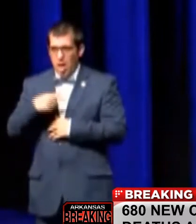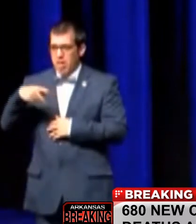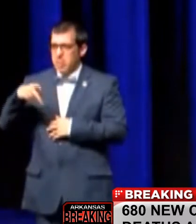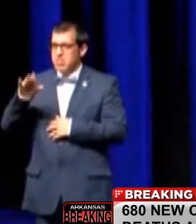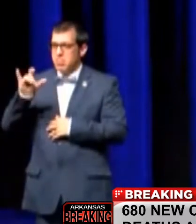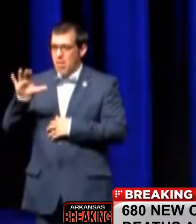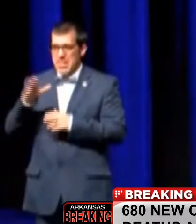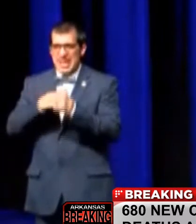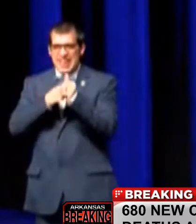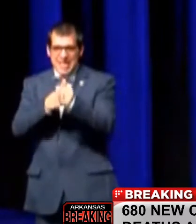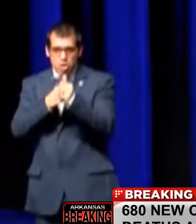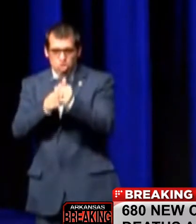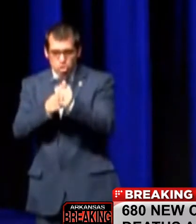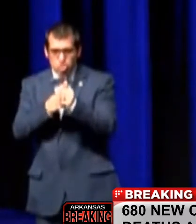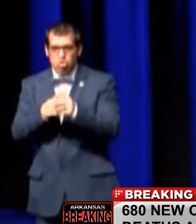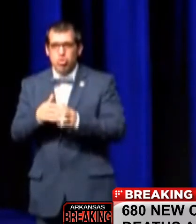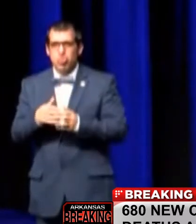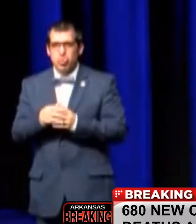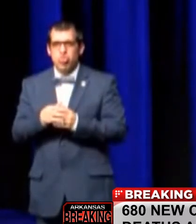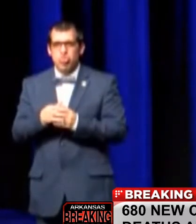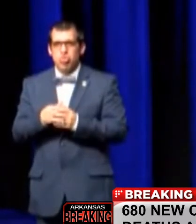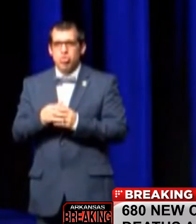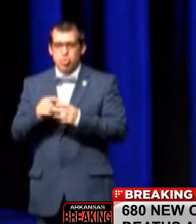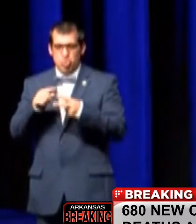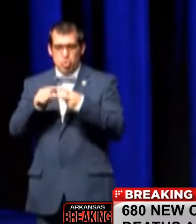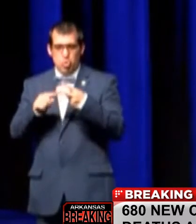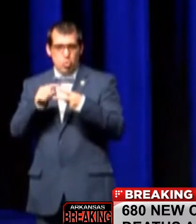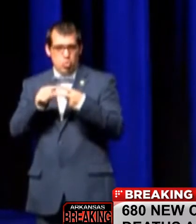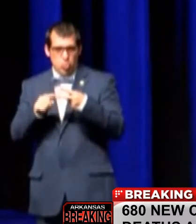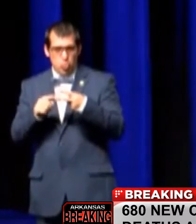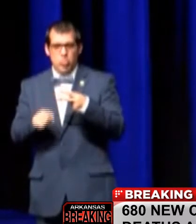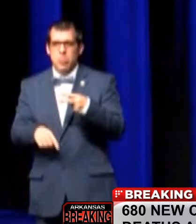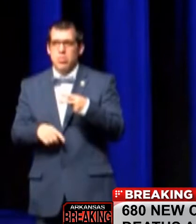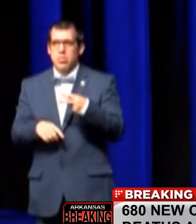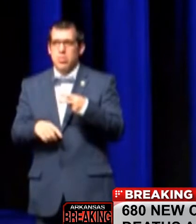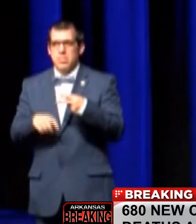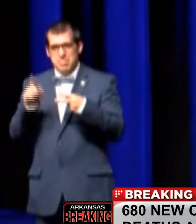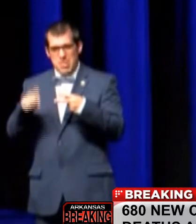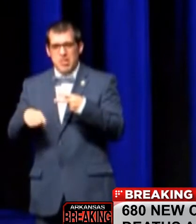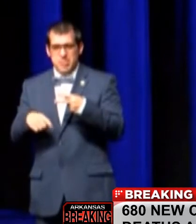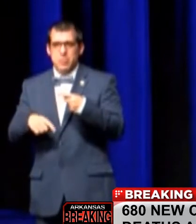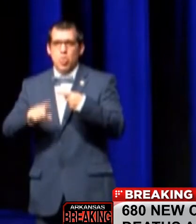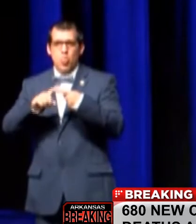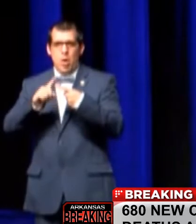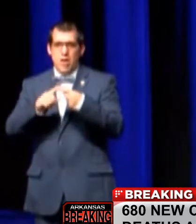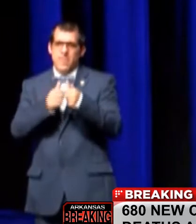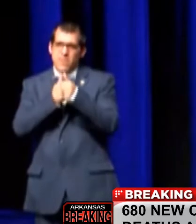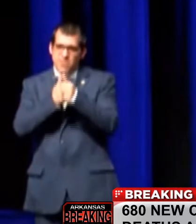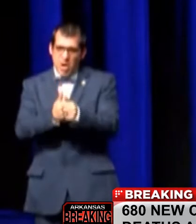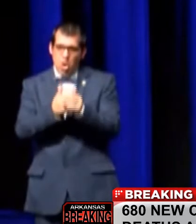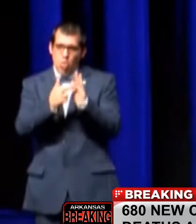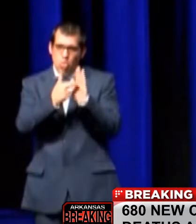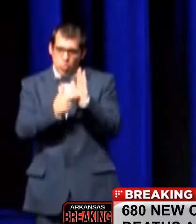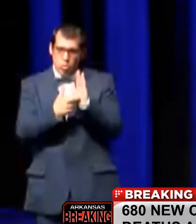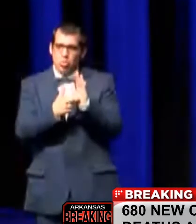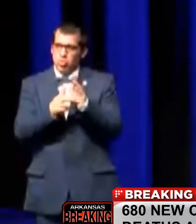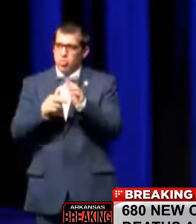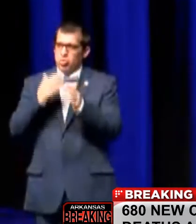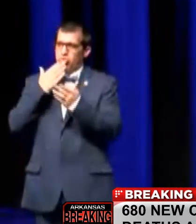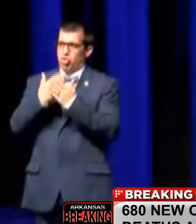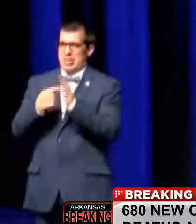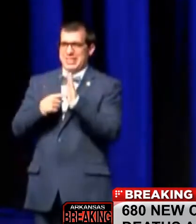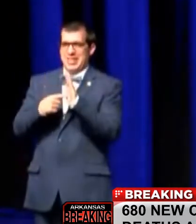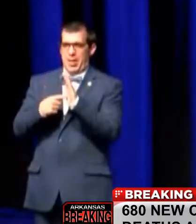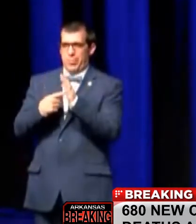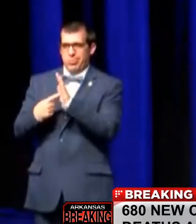leaders to do two things. One is to follow the guidelines and set a good example,